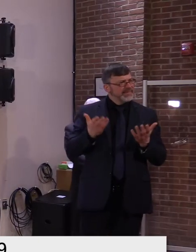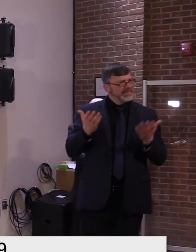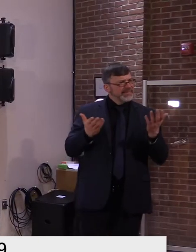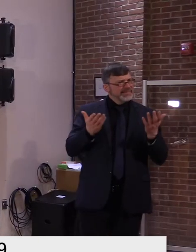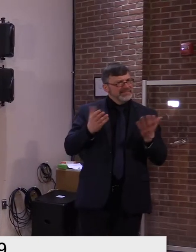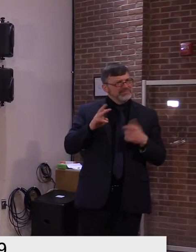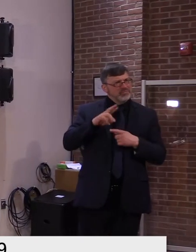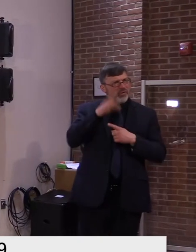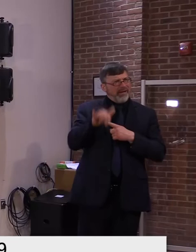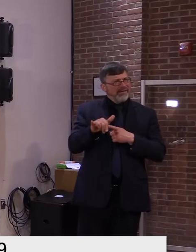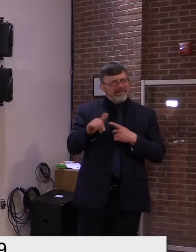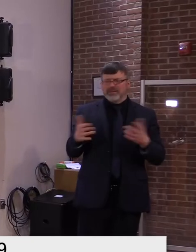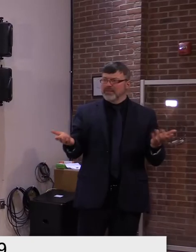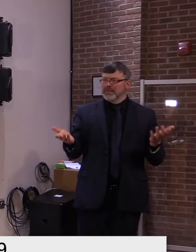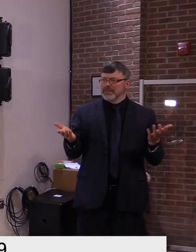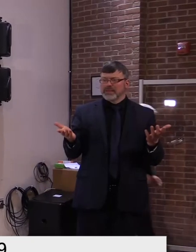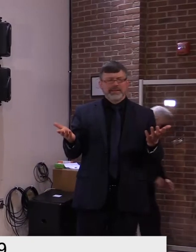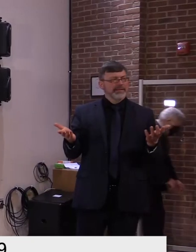that.